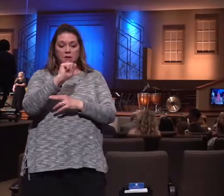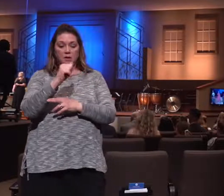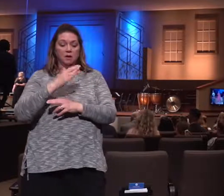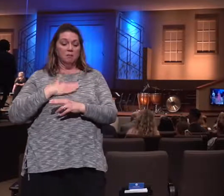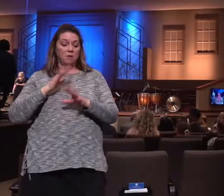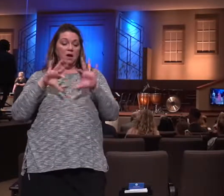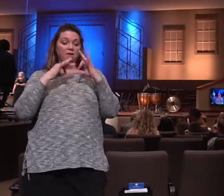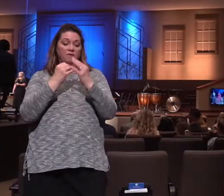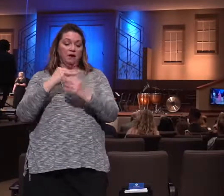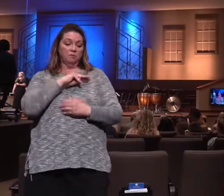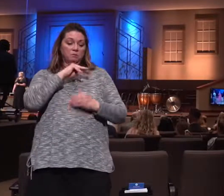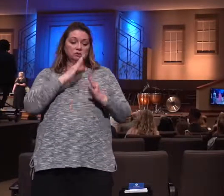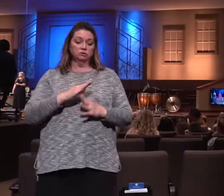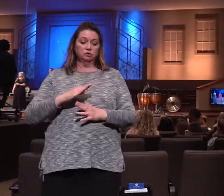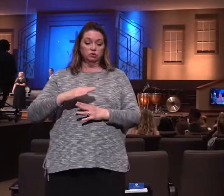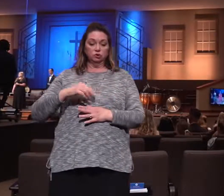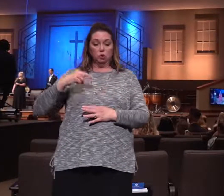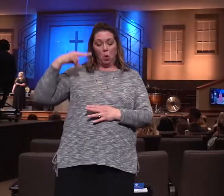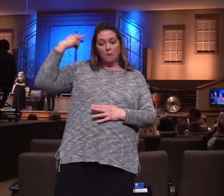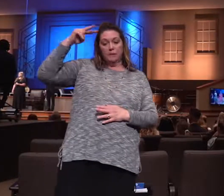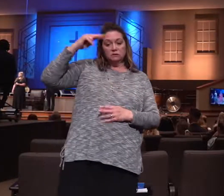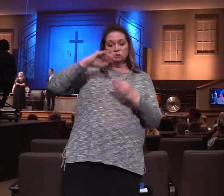City, and I'm a sophomore.